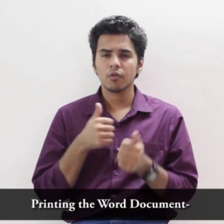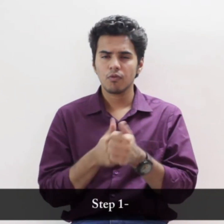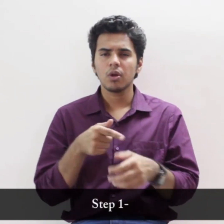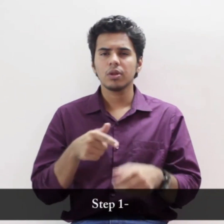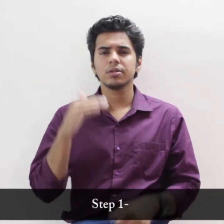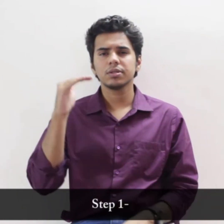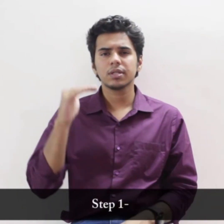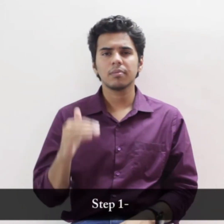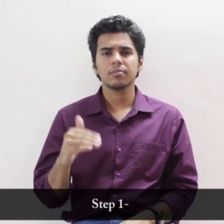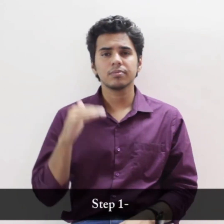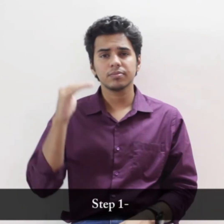Step 1.